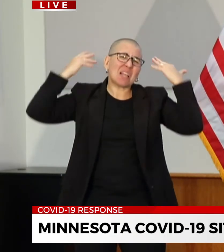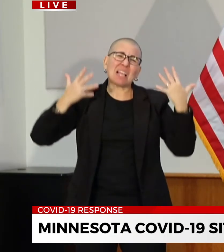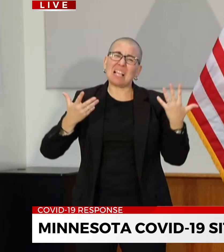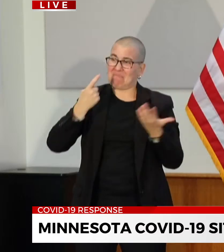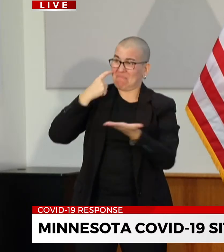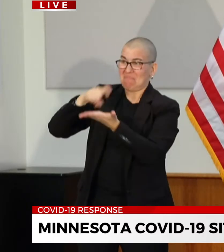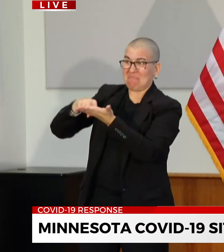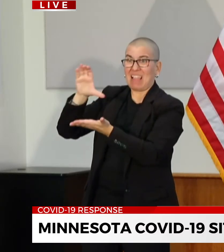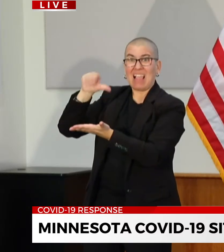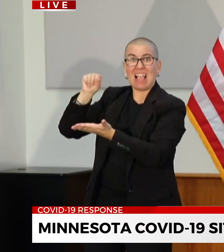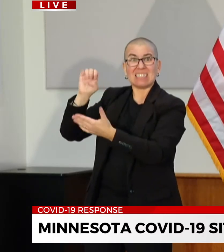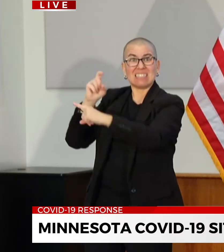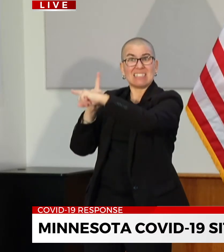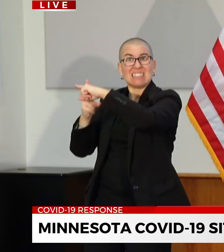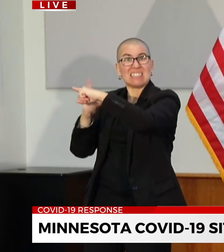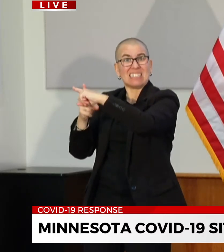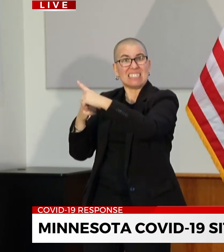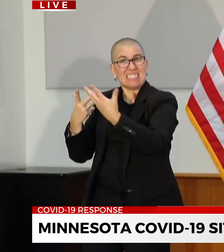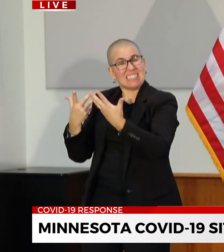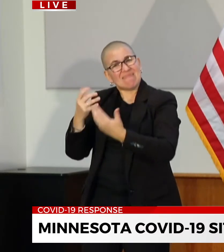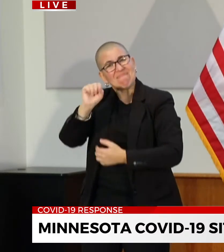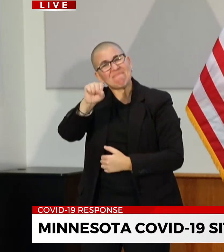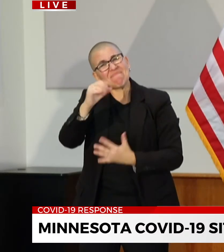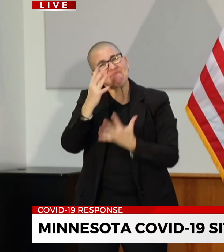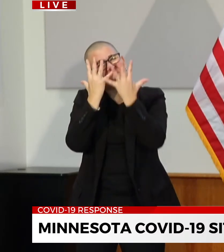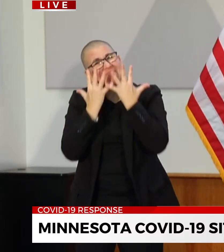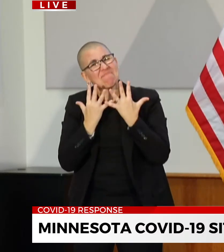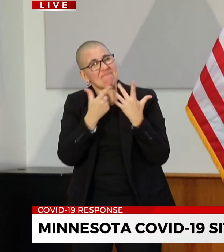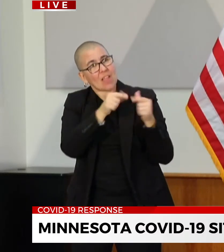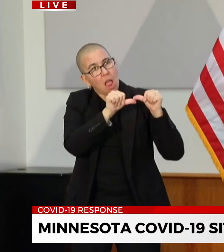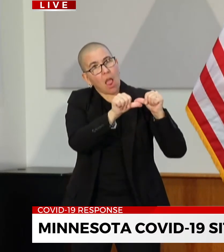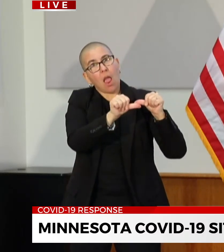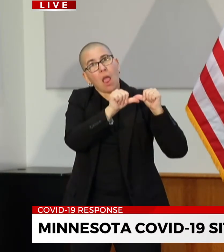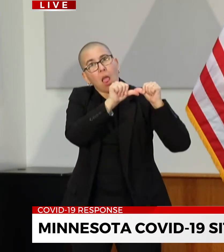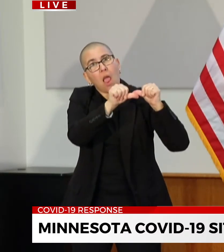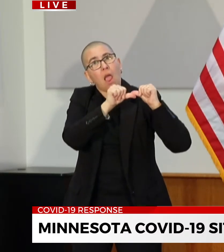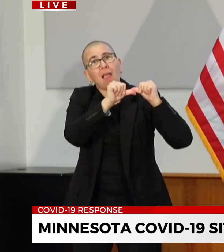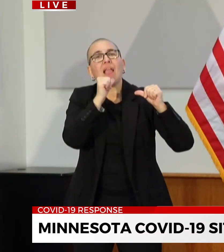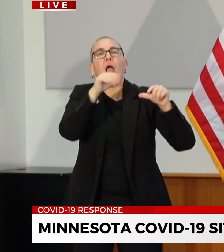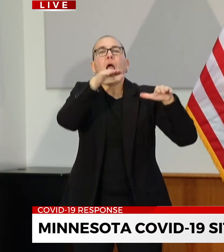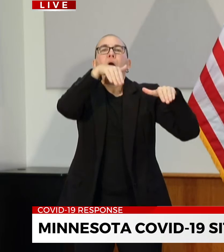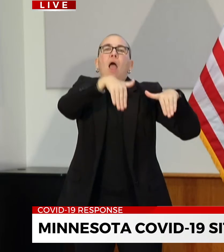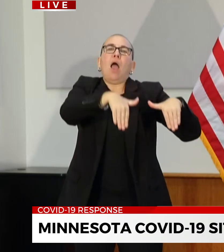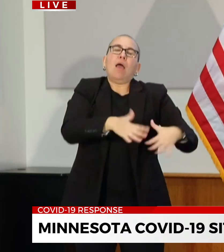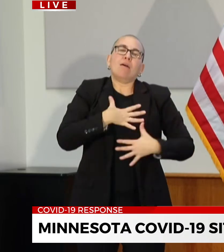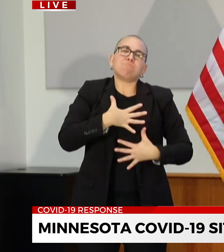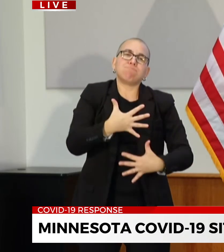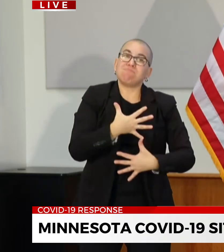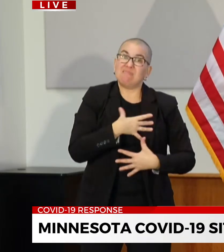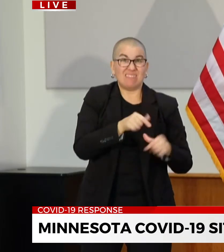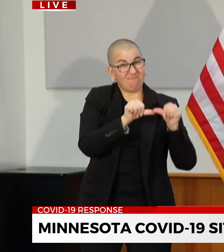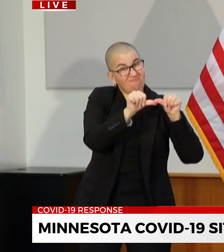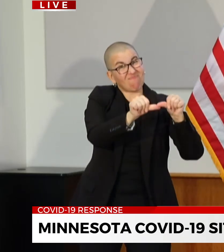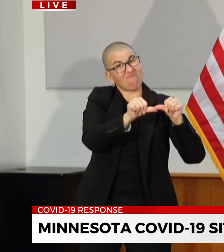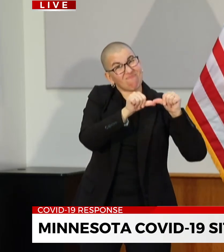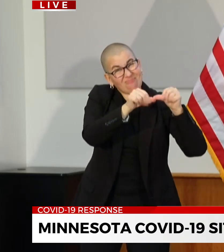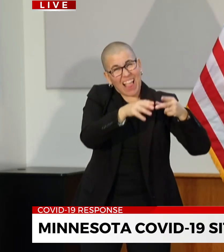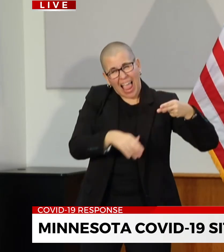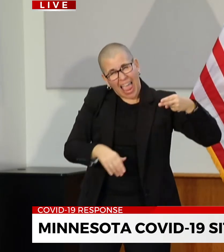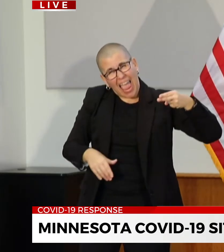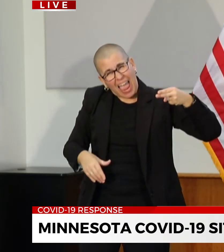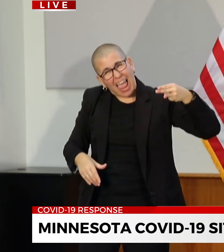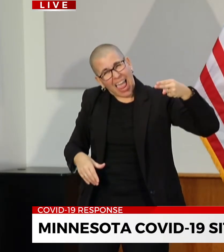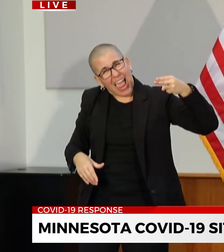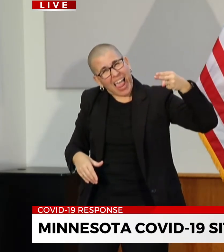we sadly expect to see that that will continue. As the governor has said, we see the spike in hospitalizations typically 2 or 3, even 3